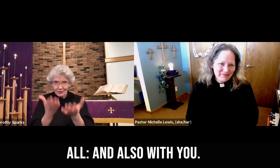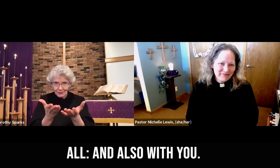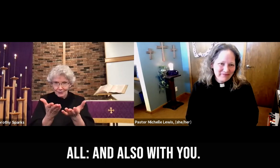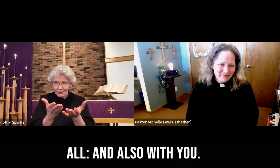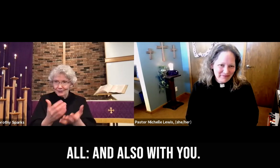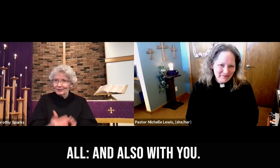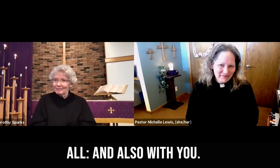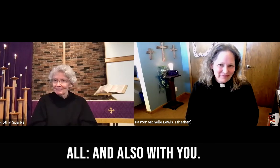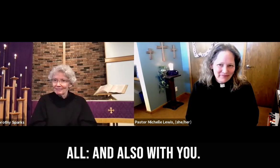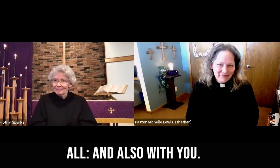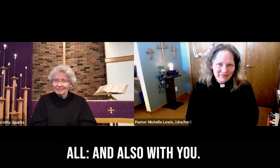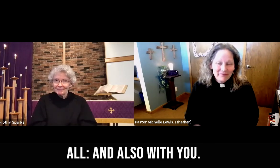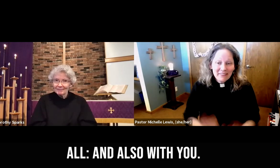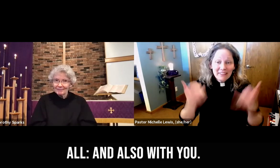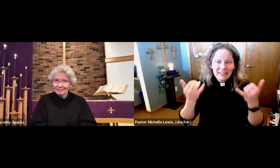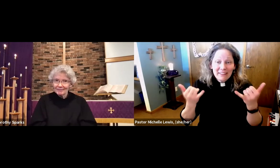And also with you.